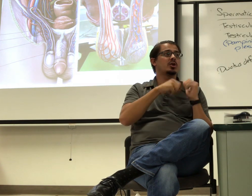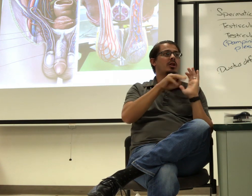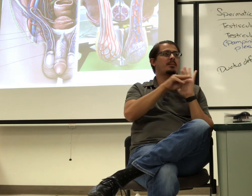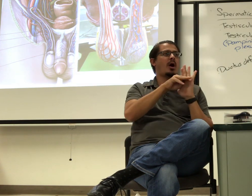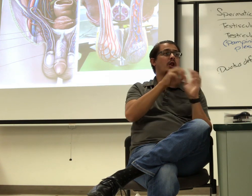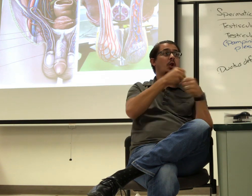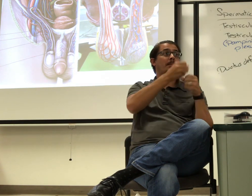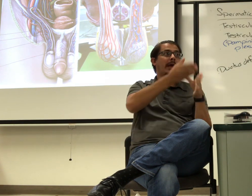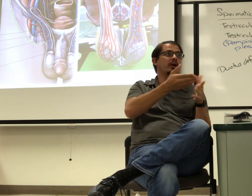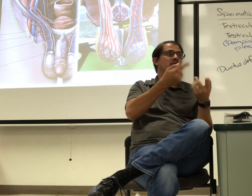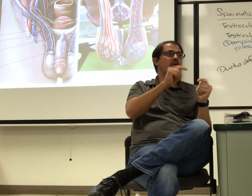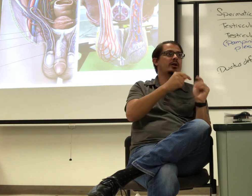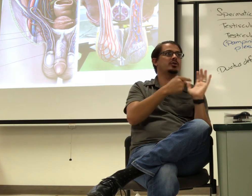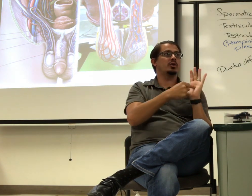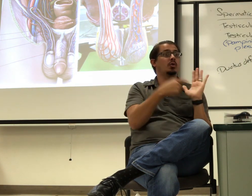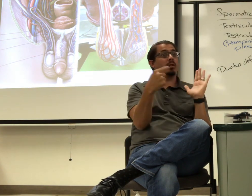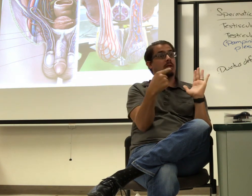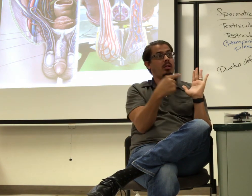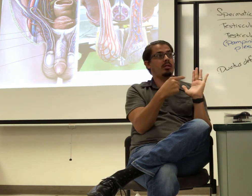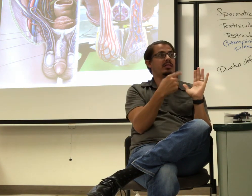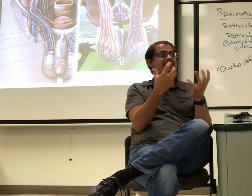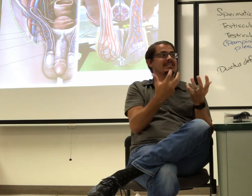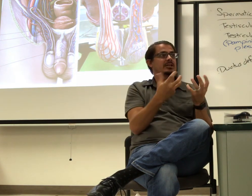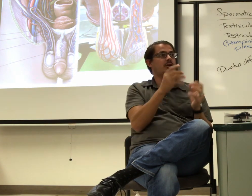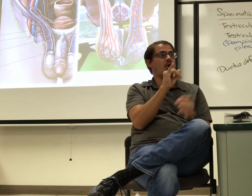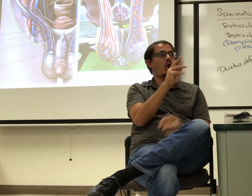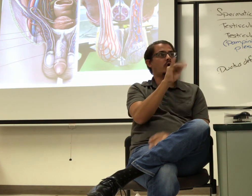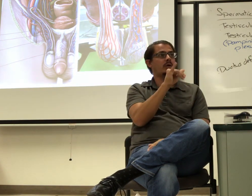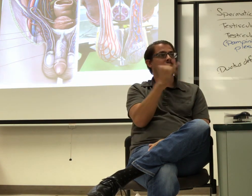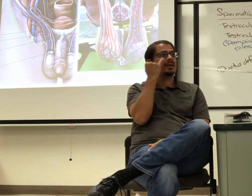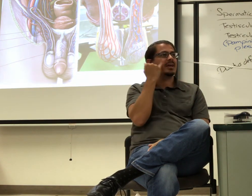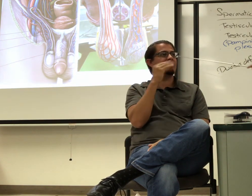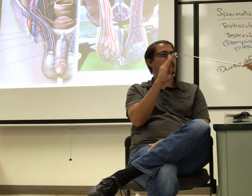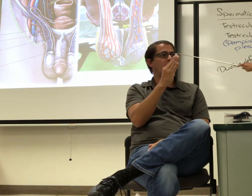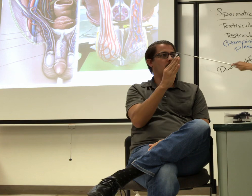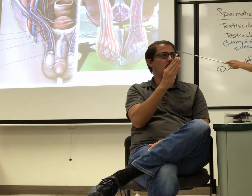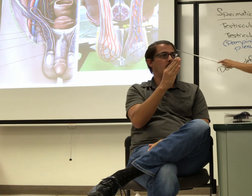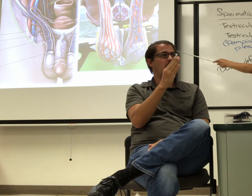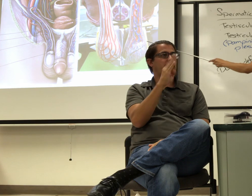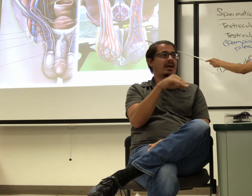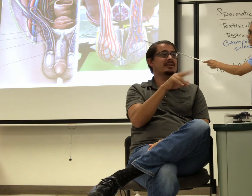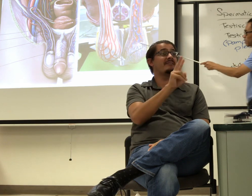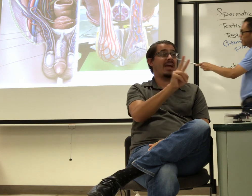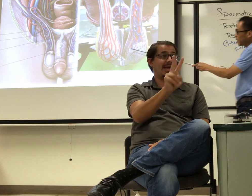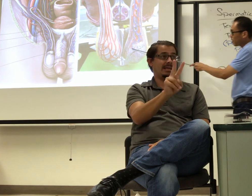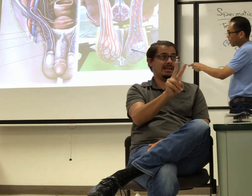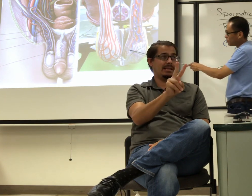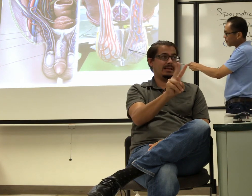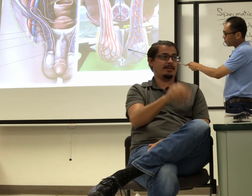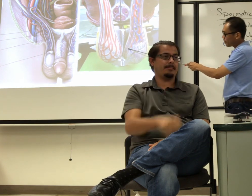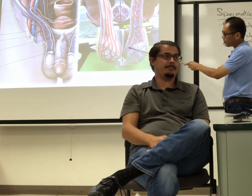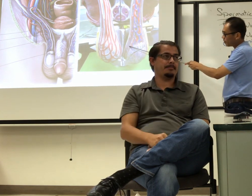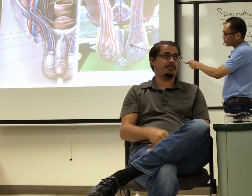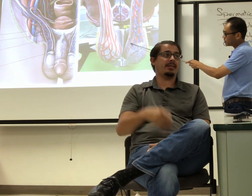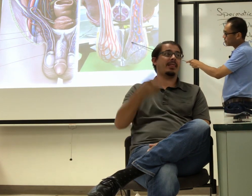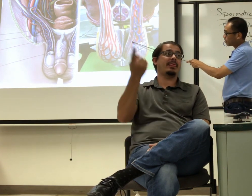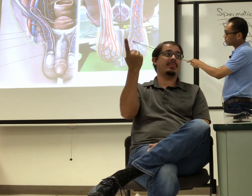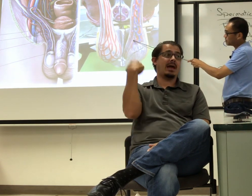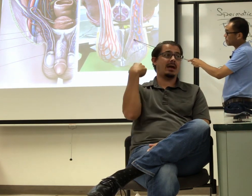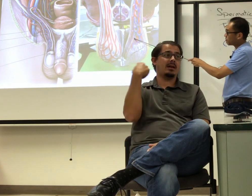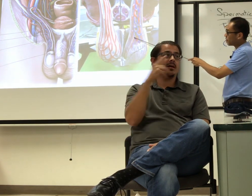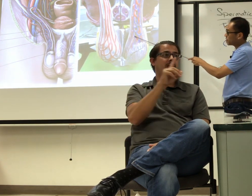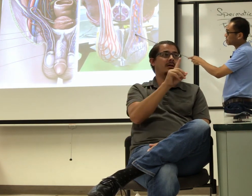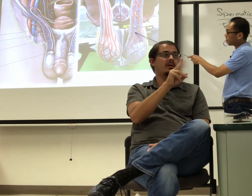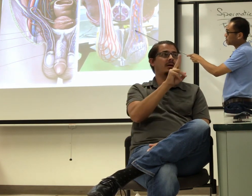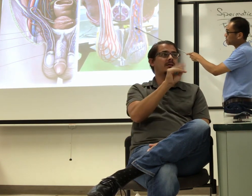are trying to show you this is where the testicular artery is. So anything that's colored blue here is a testicular vein. Now, that right there is the